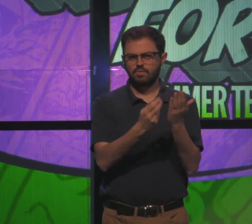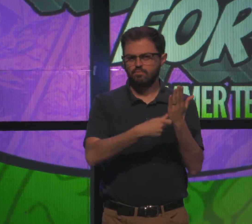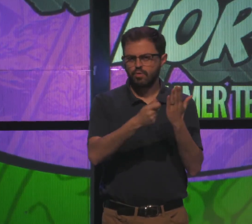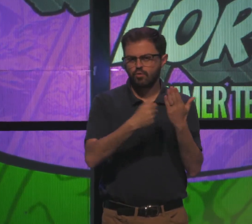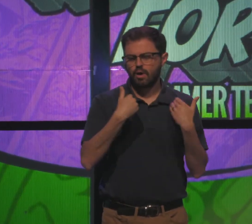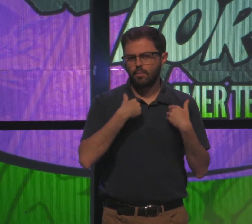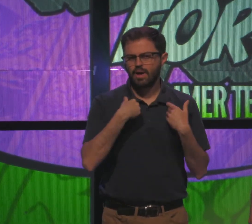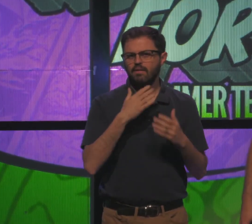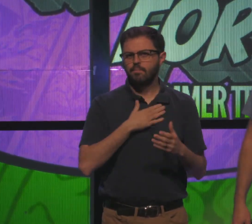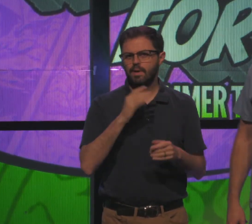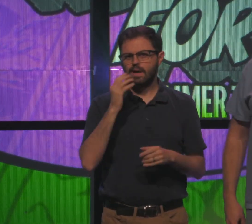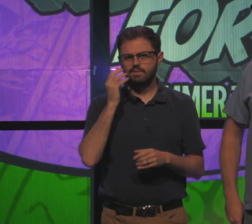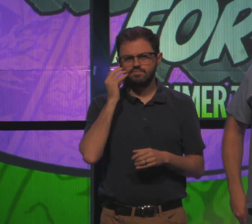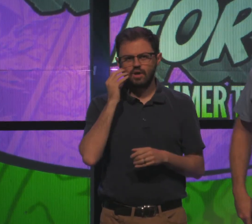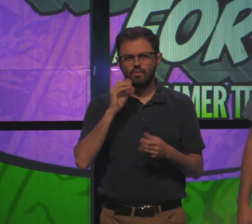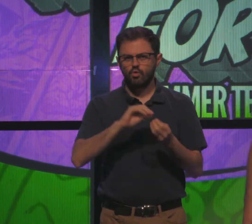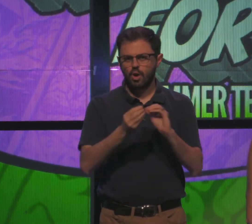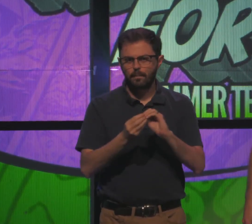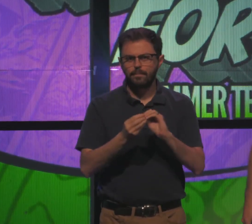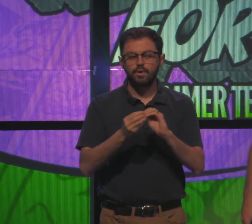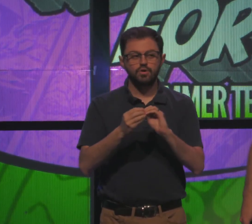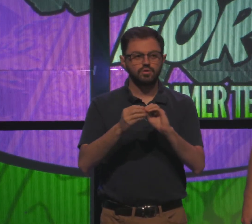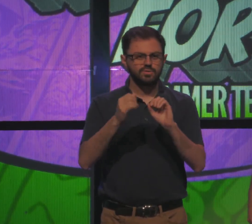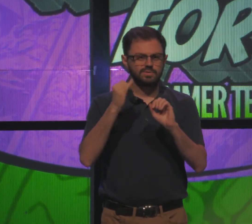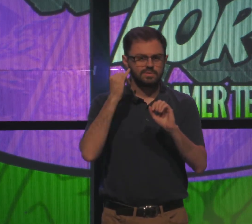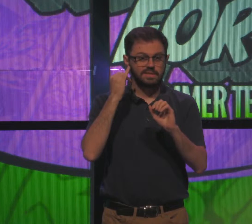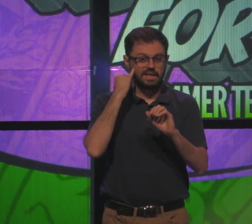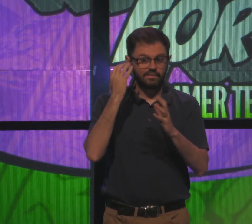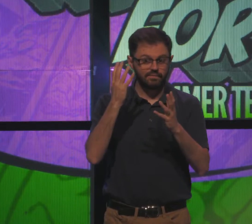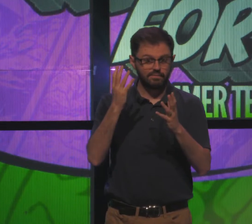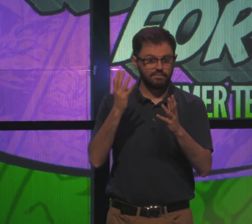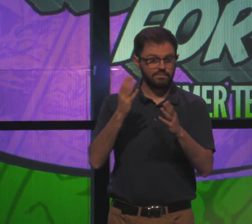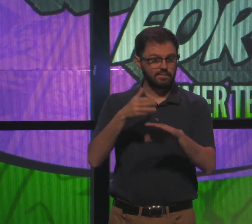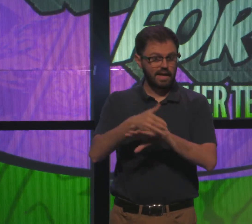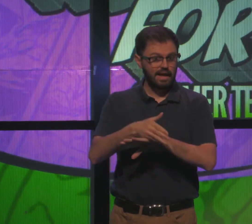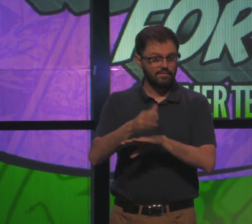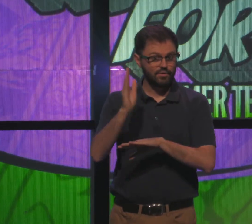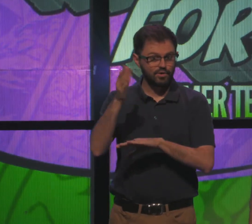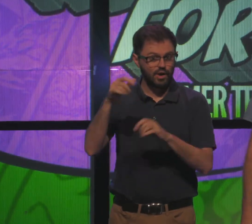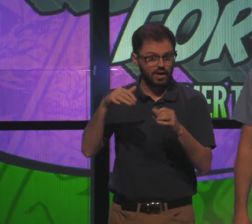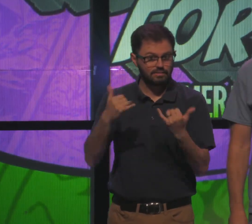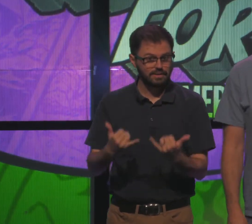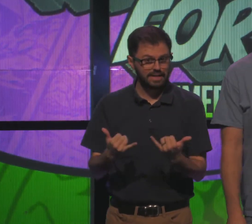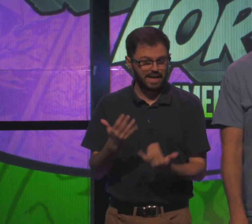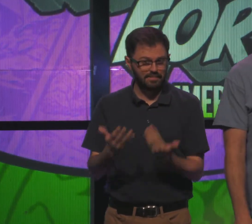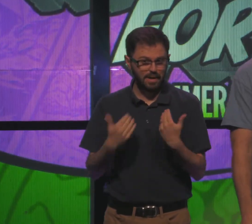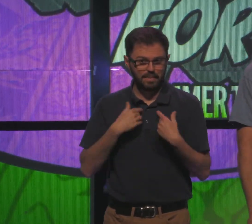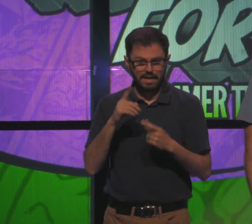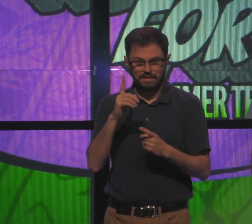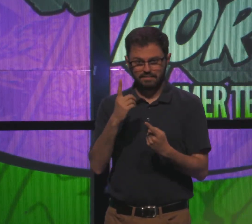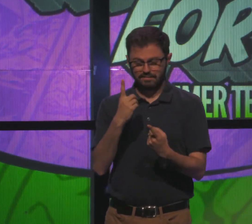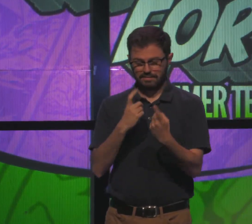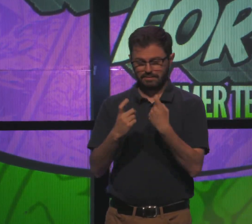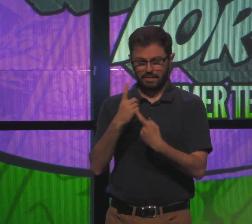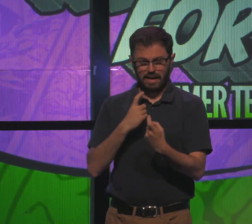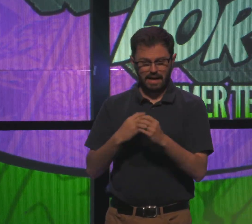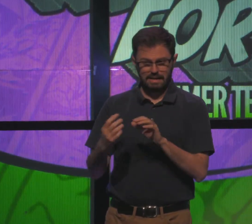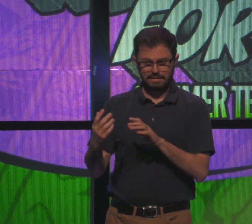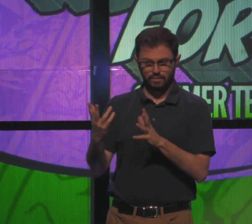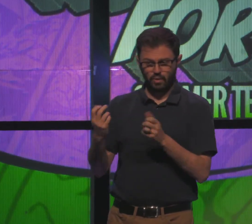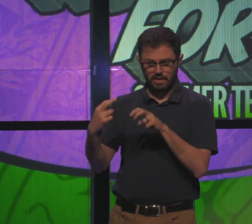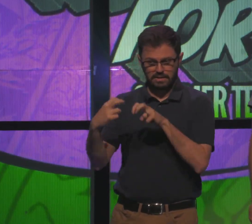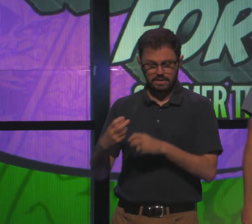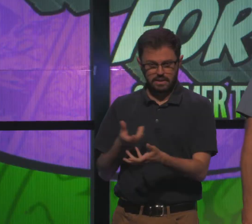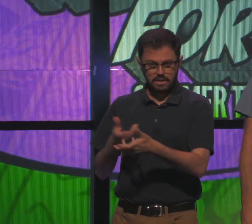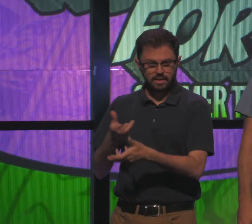207-608-1106. If you'd like to get together, ask questions. You may have some after the talk today. Entirely possible, given the question that was asked and the one we're